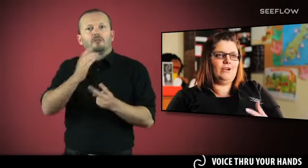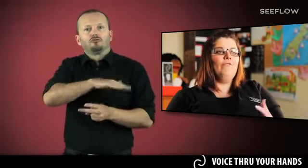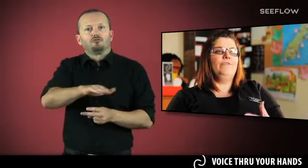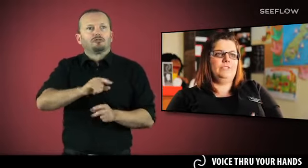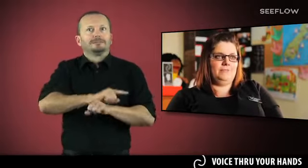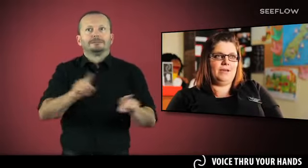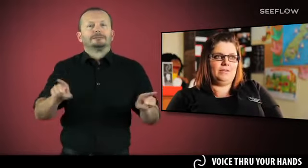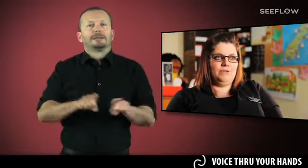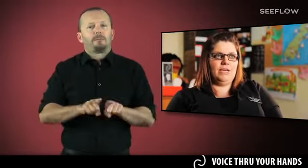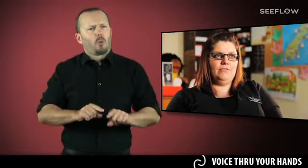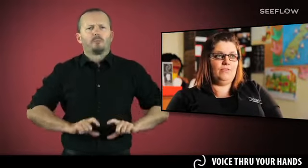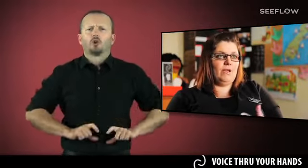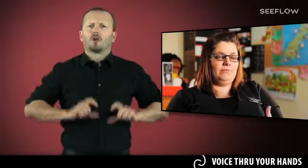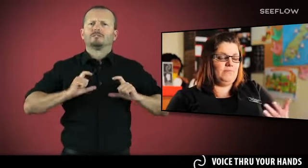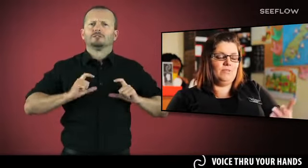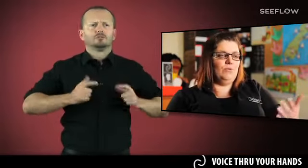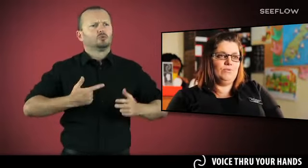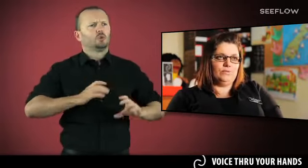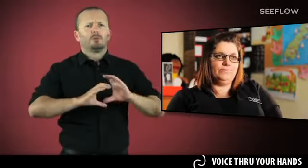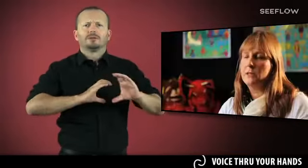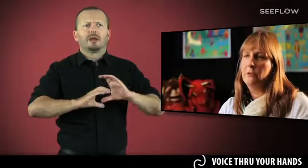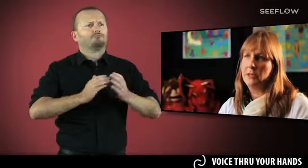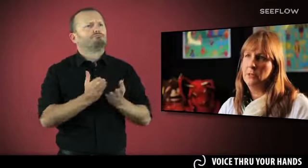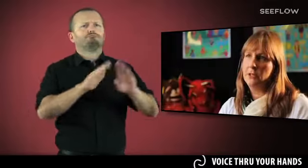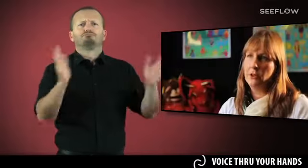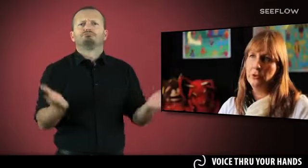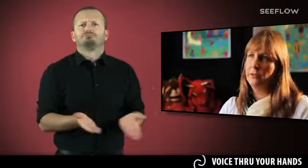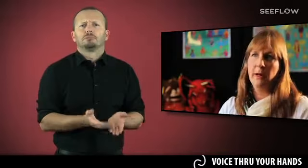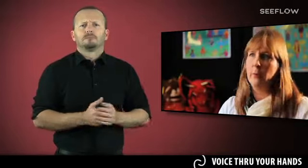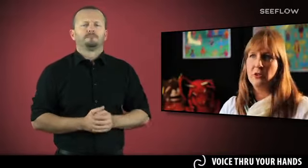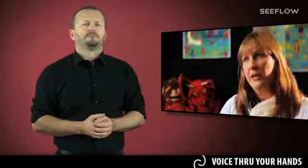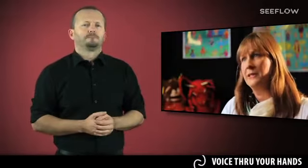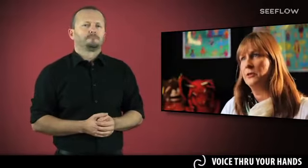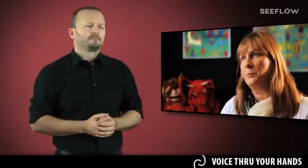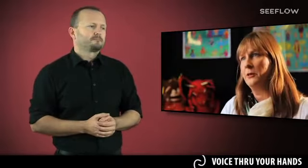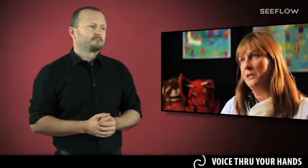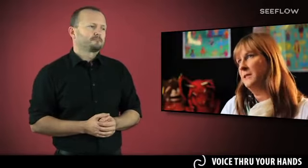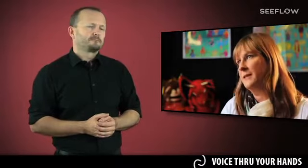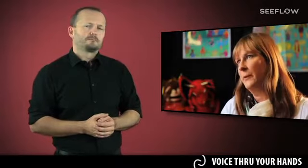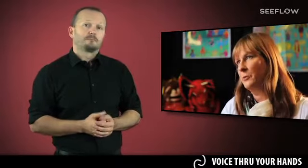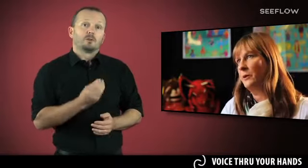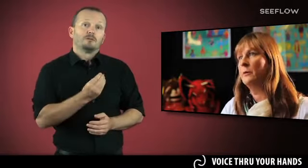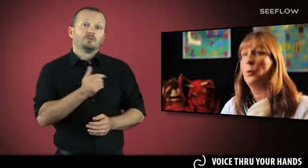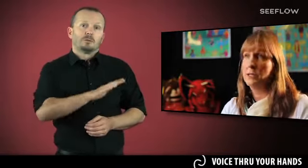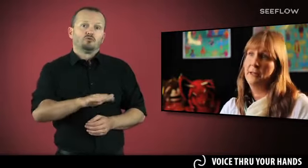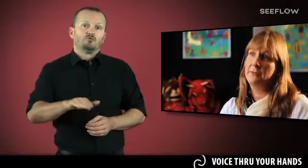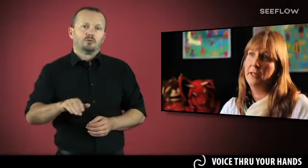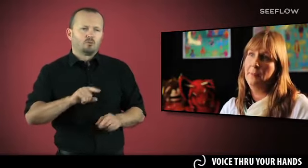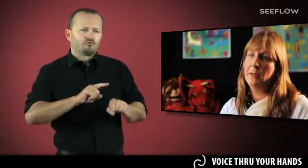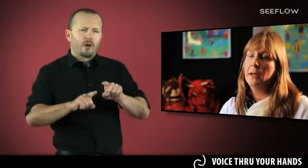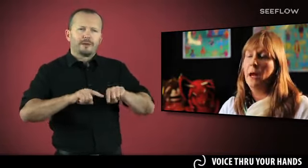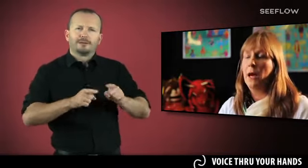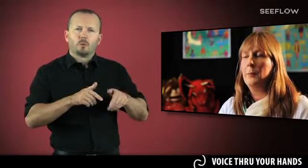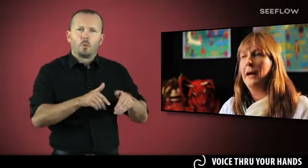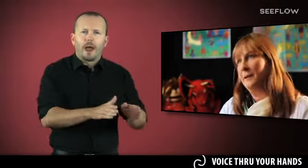that confidence to be able to communicate throughout in the world. So for some children, we'll try different approaches to see which one works best for